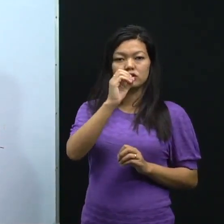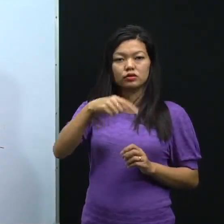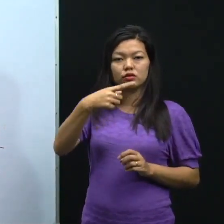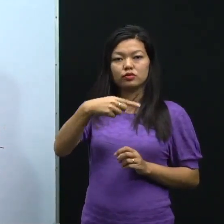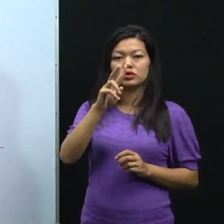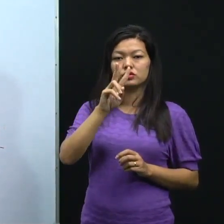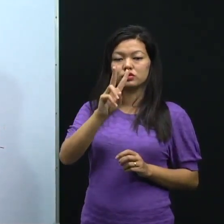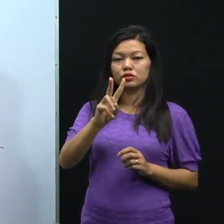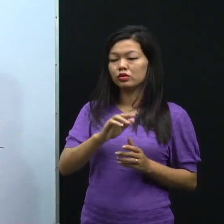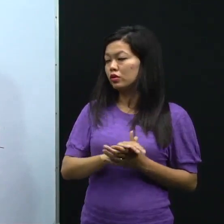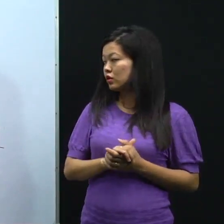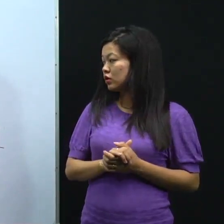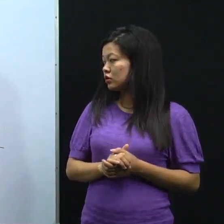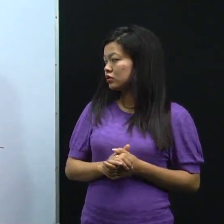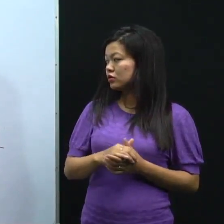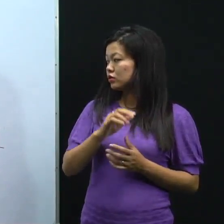call diatomic.